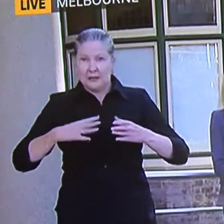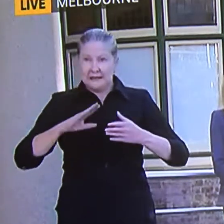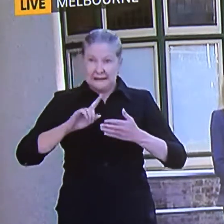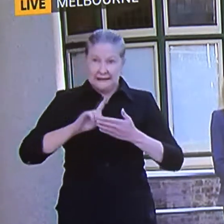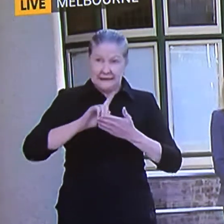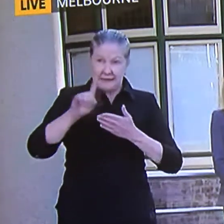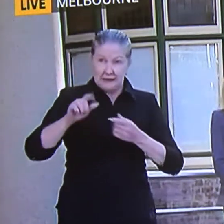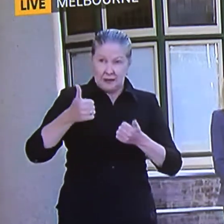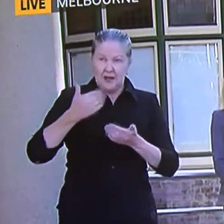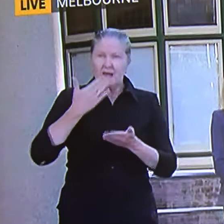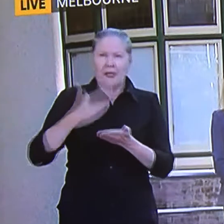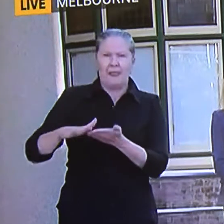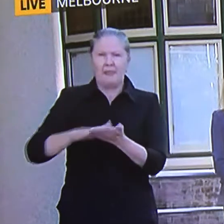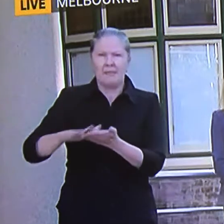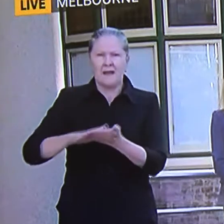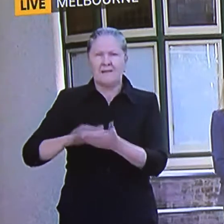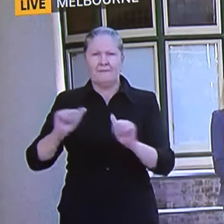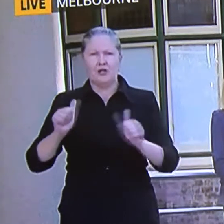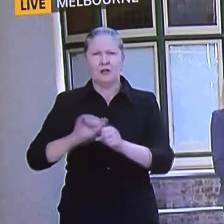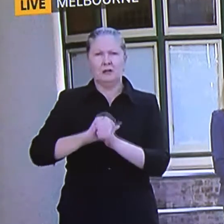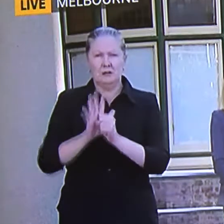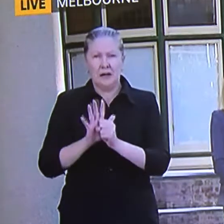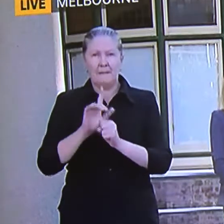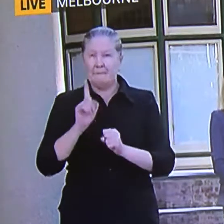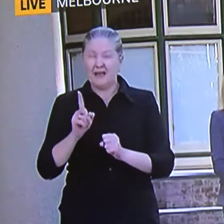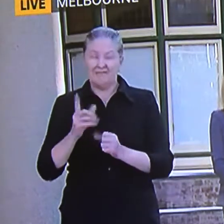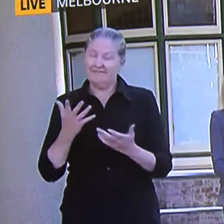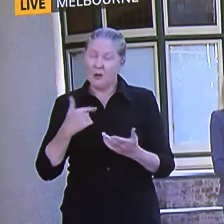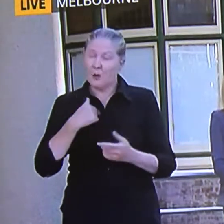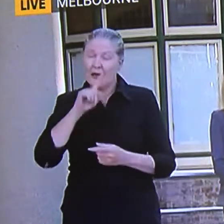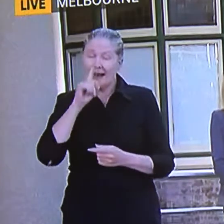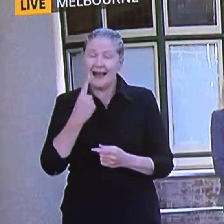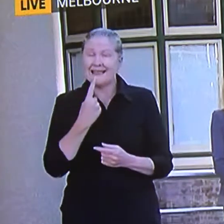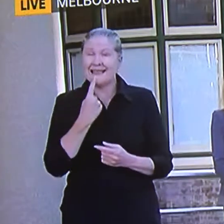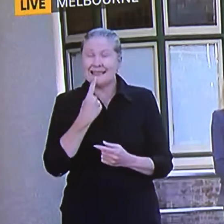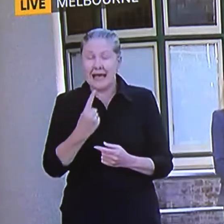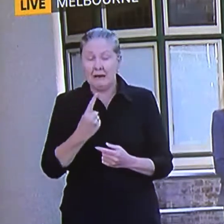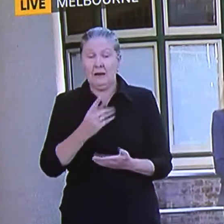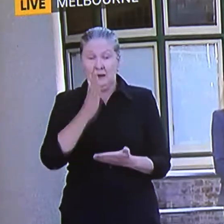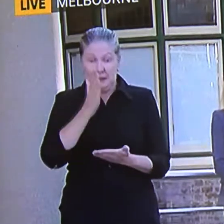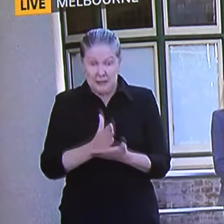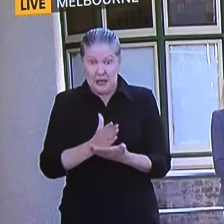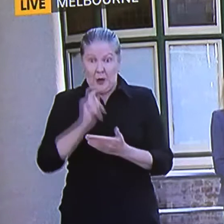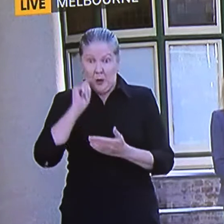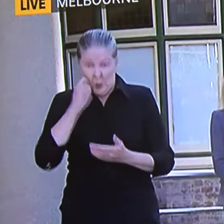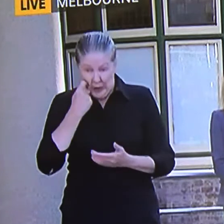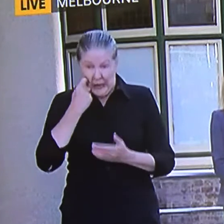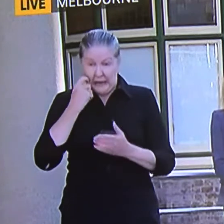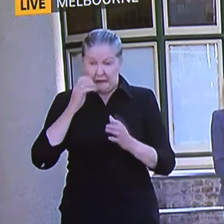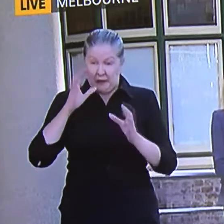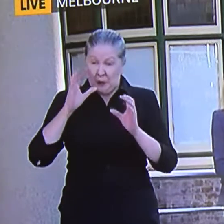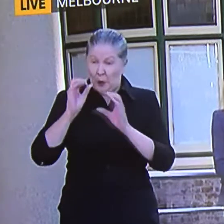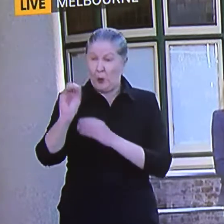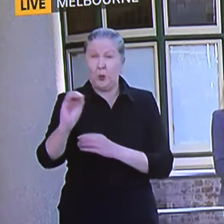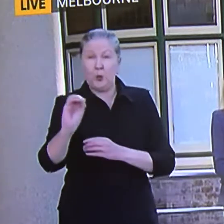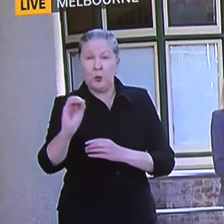but as the Chief Medical Officer actually said this morning, we can never guarantee that absolutely, but we want to work towards